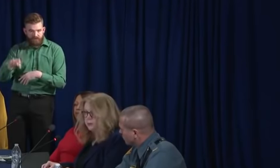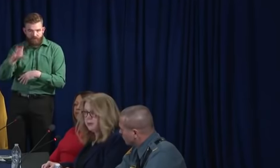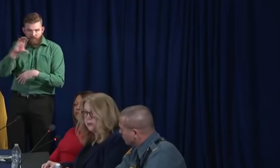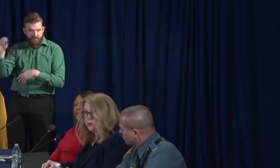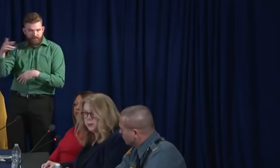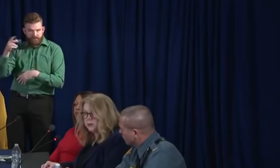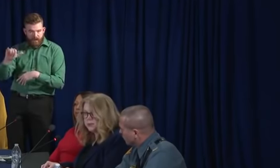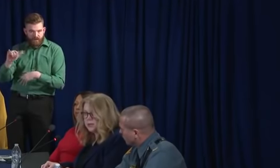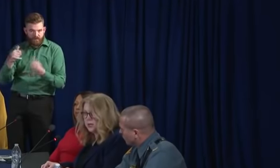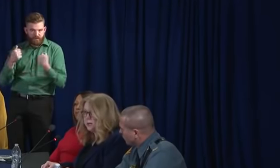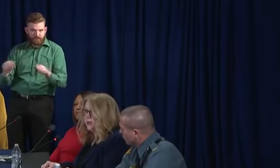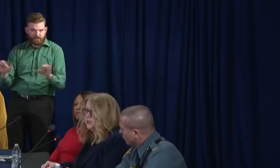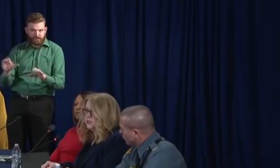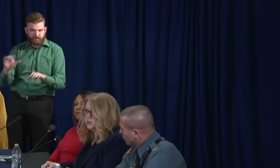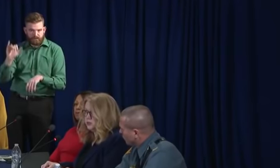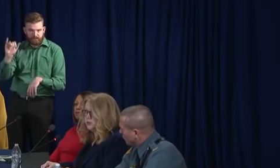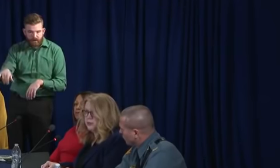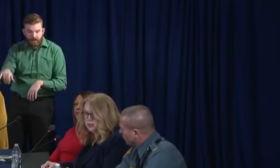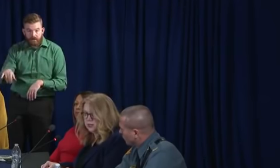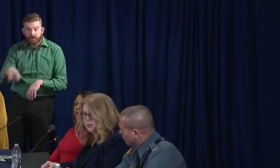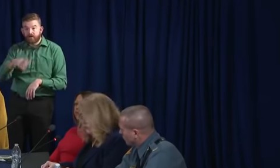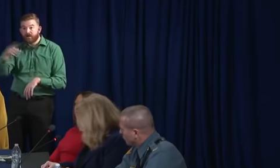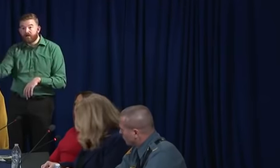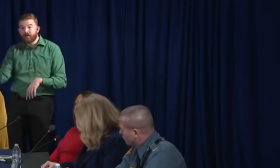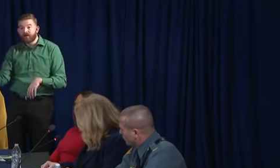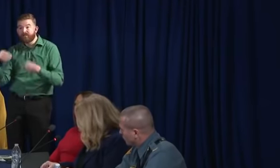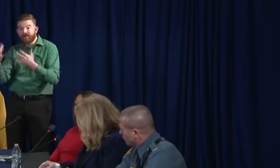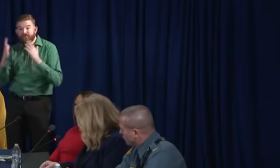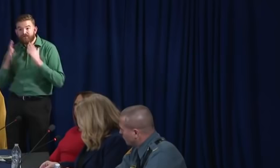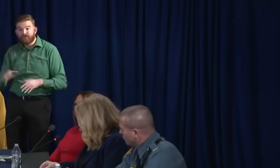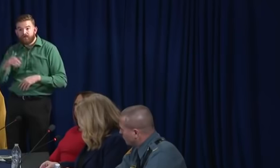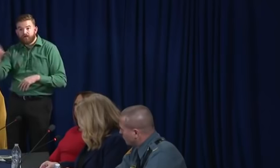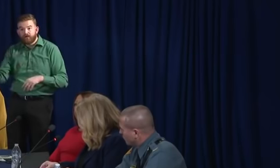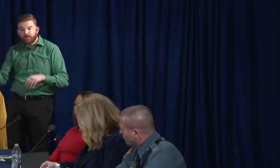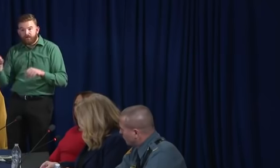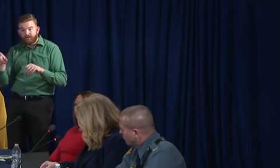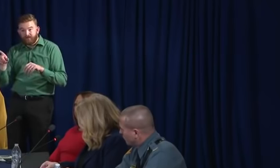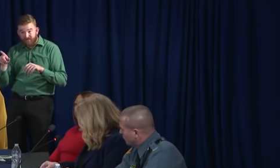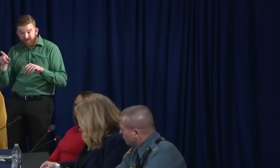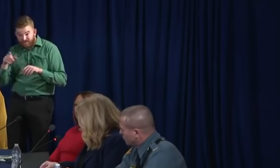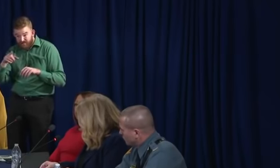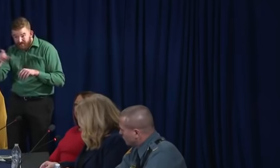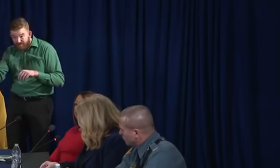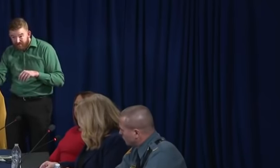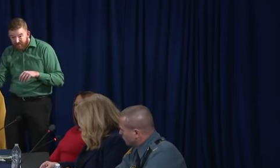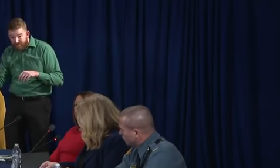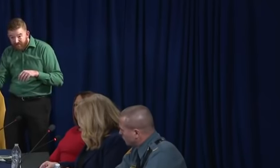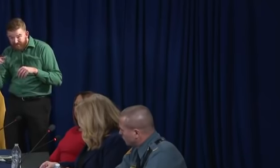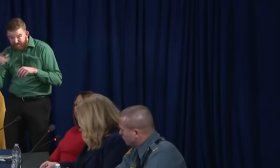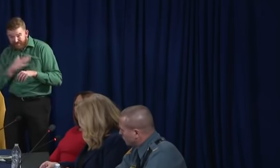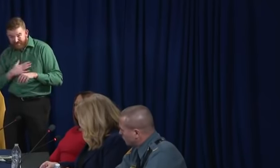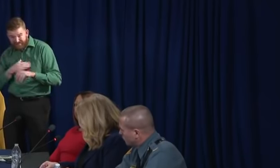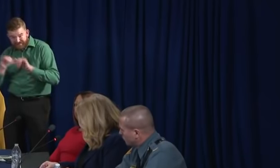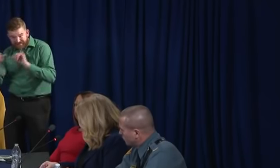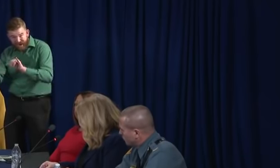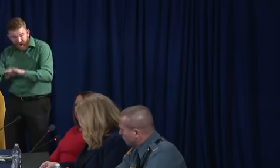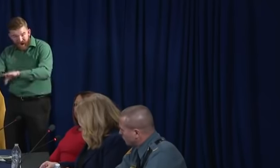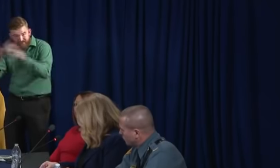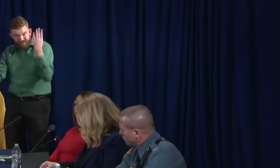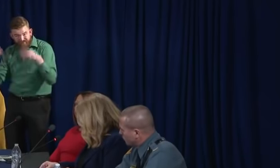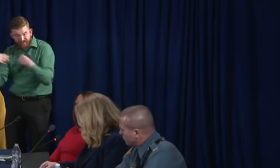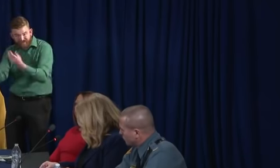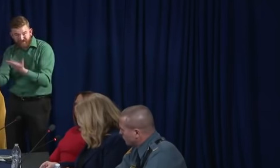to remain open at this time and serve our child care subsidy children. We're providing an enhanced payment